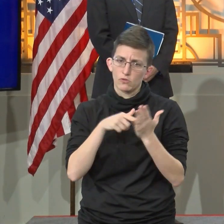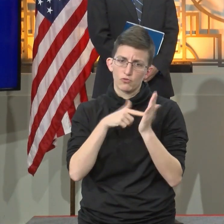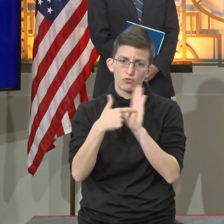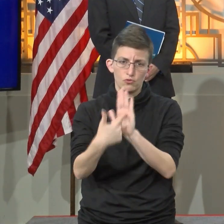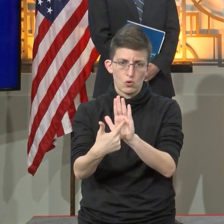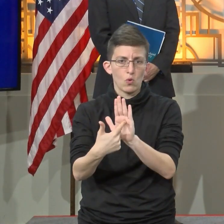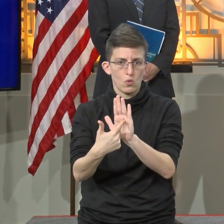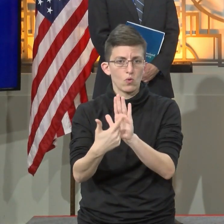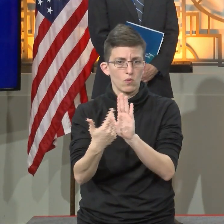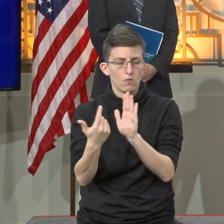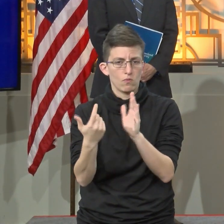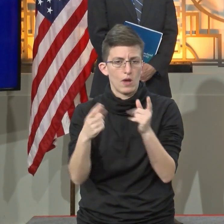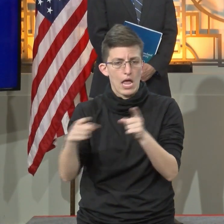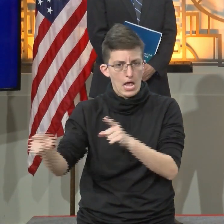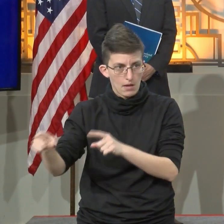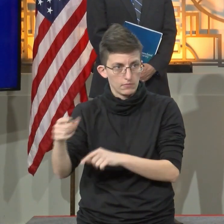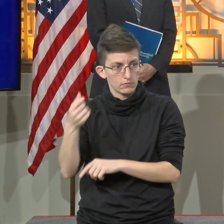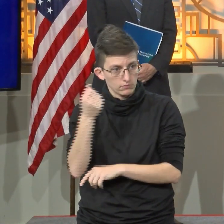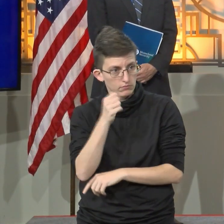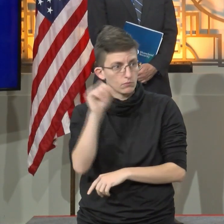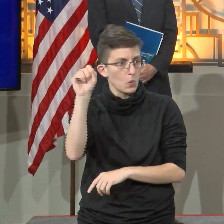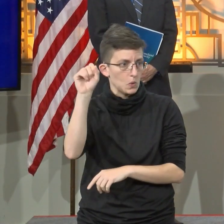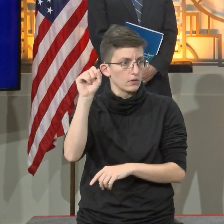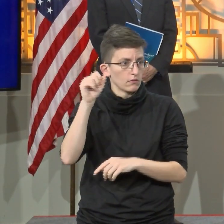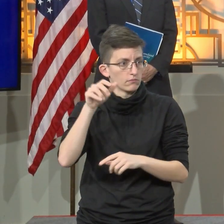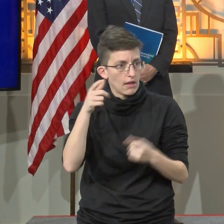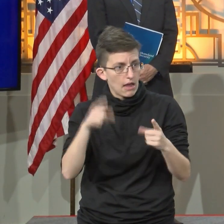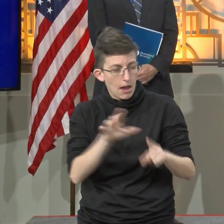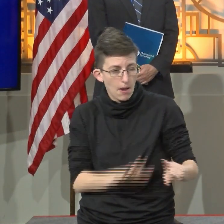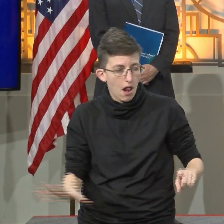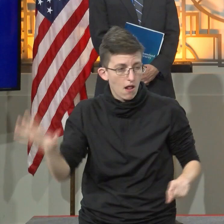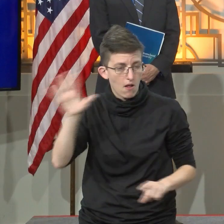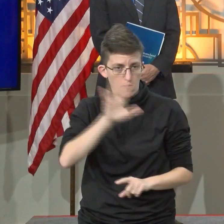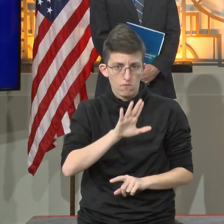protests taking place across the nation. I want to thank the city of Houston